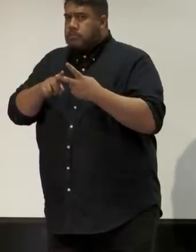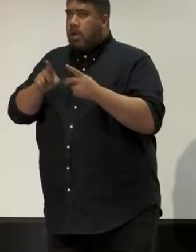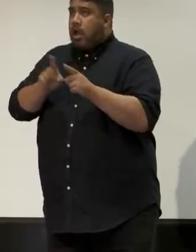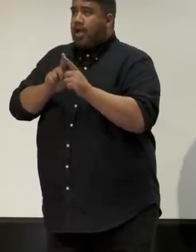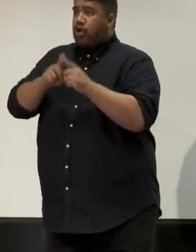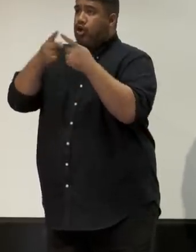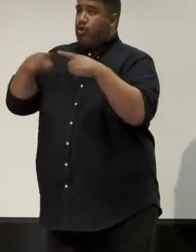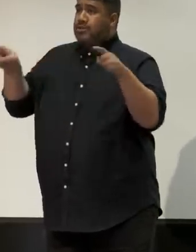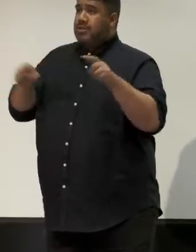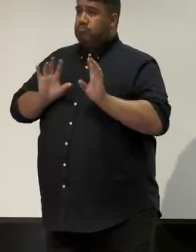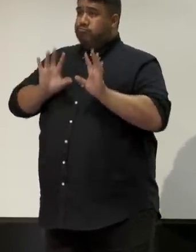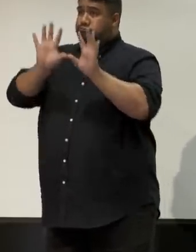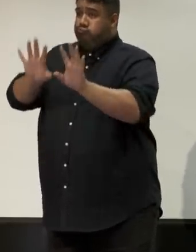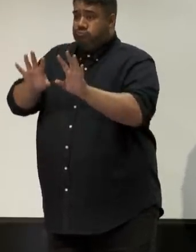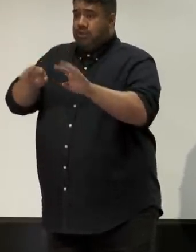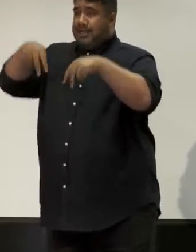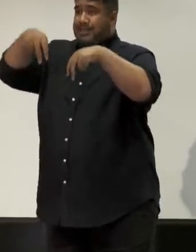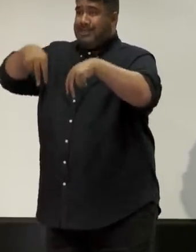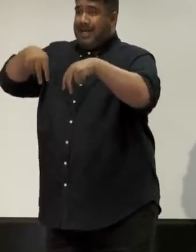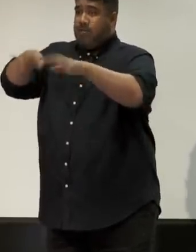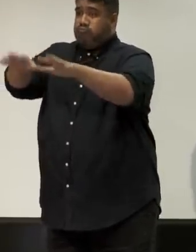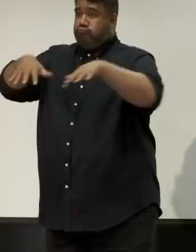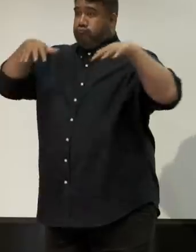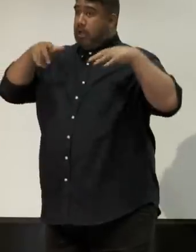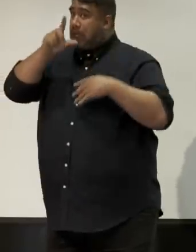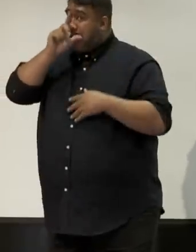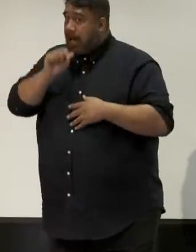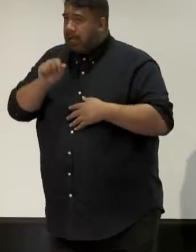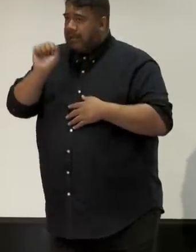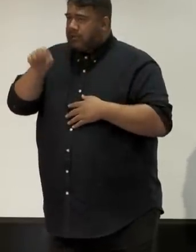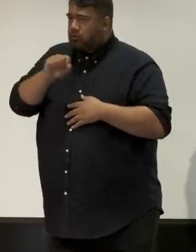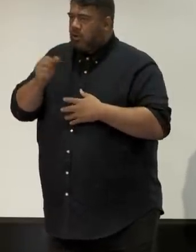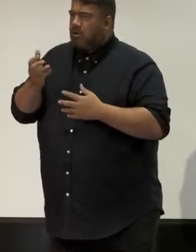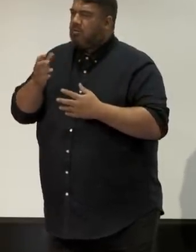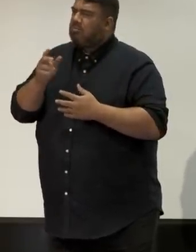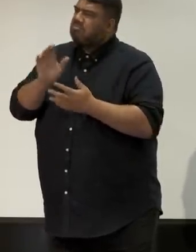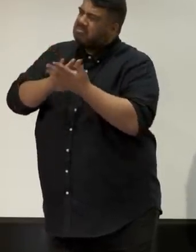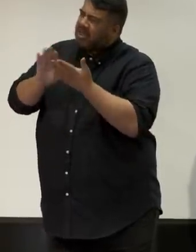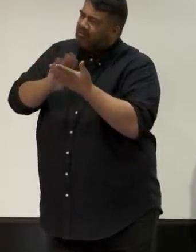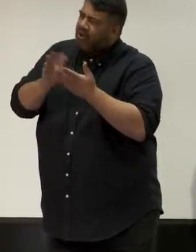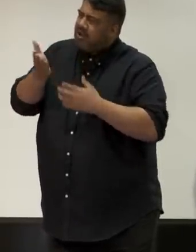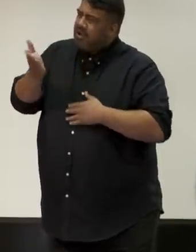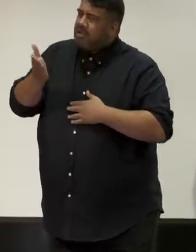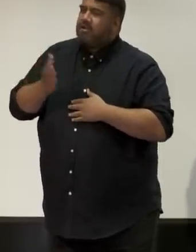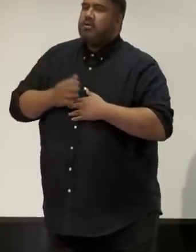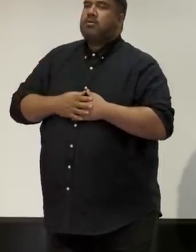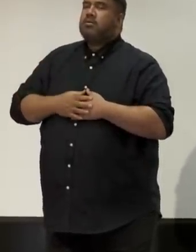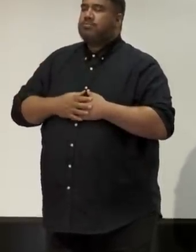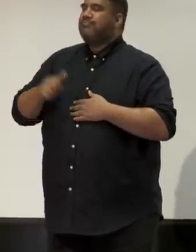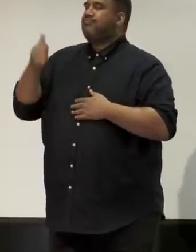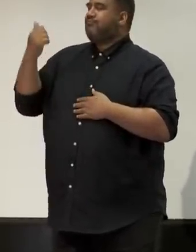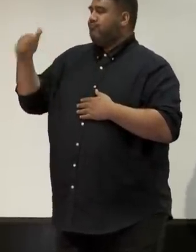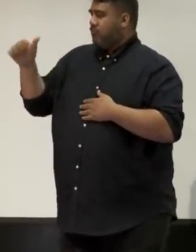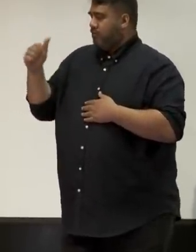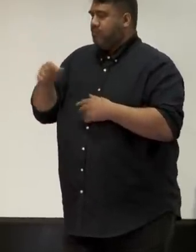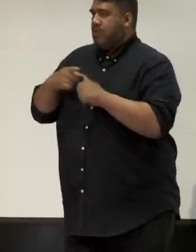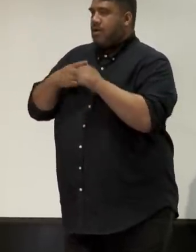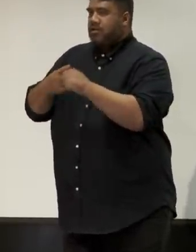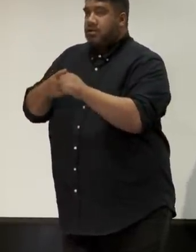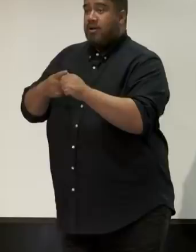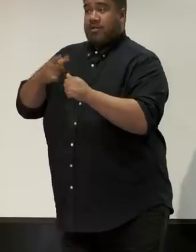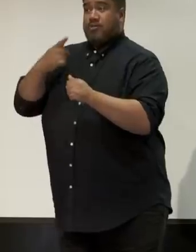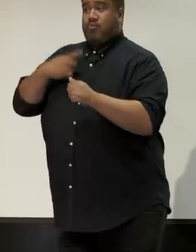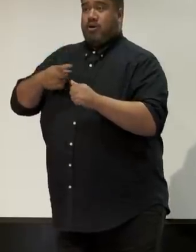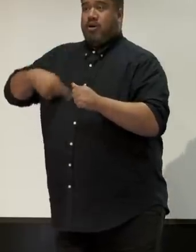to trace that they could be one of thousands who Yes, so this is where we want to do a bit of work with the sector, because